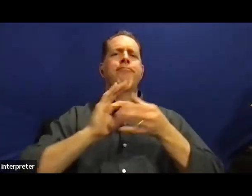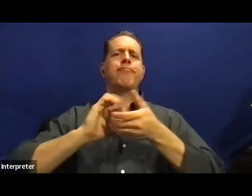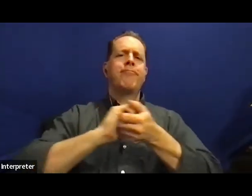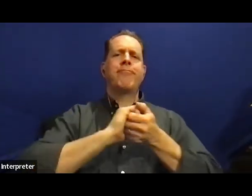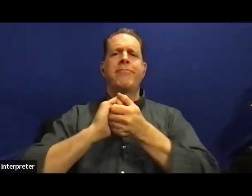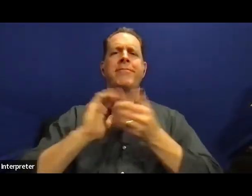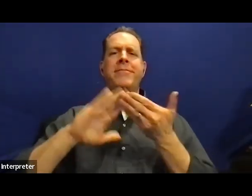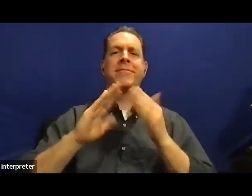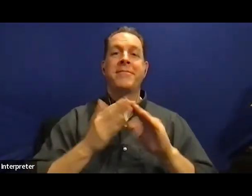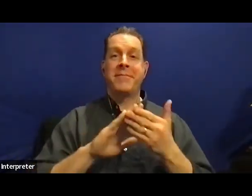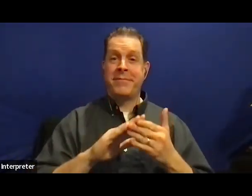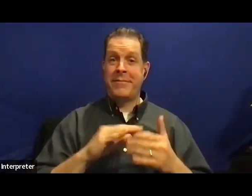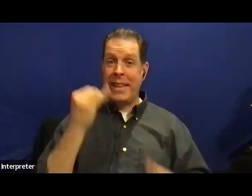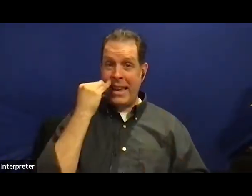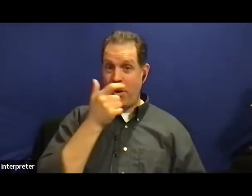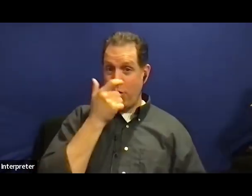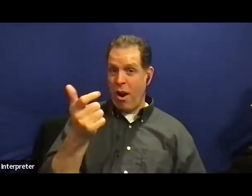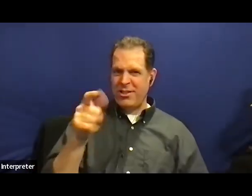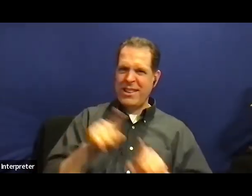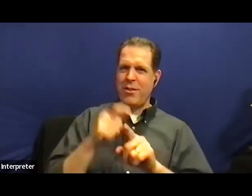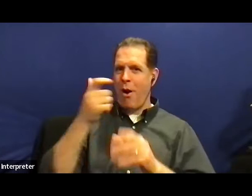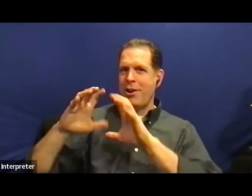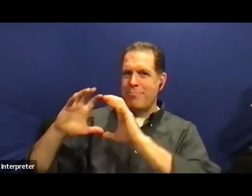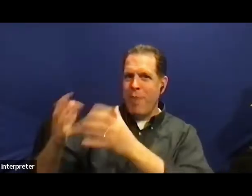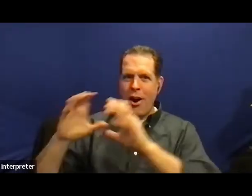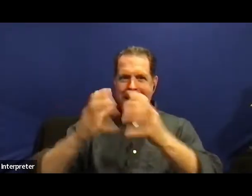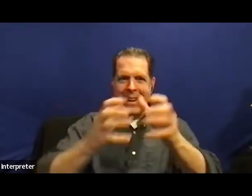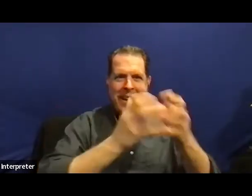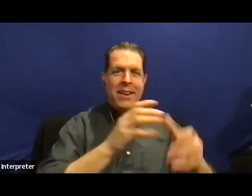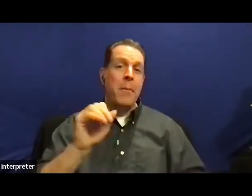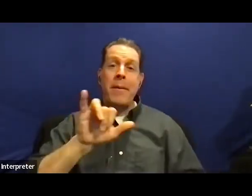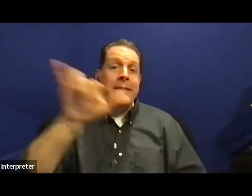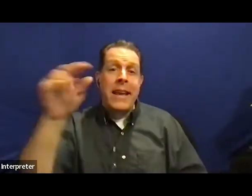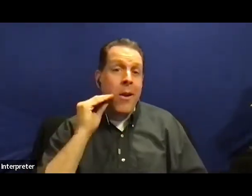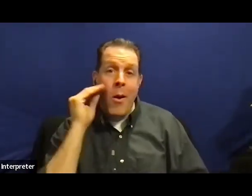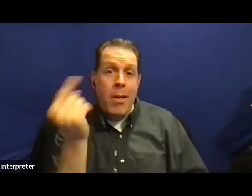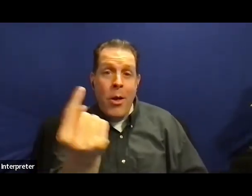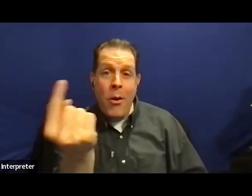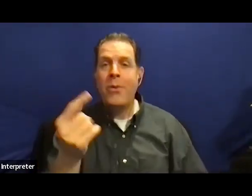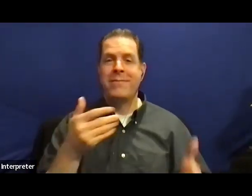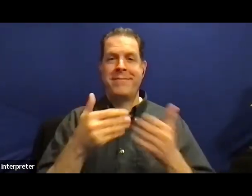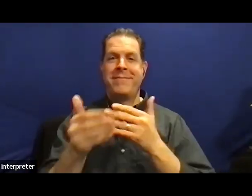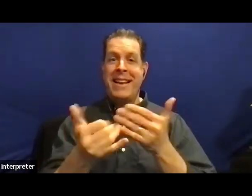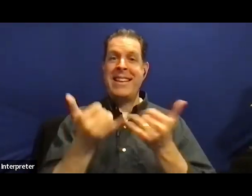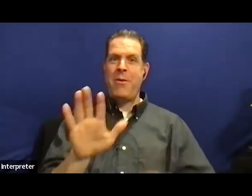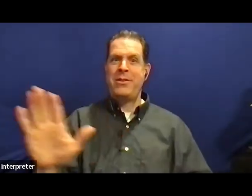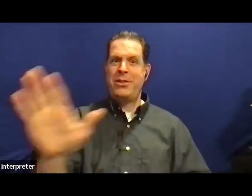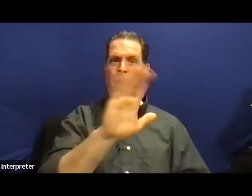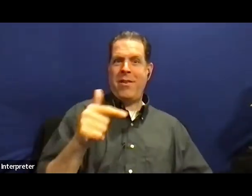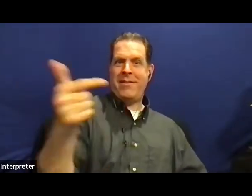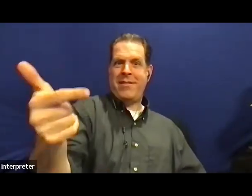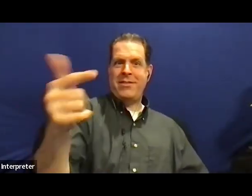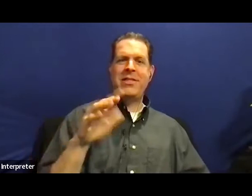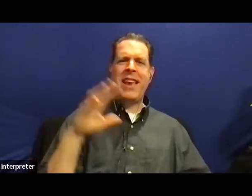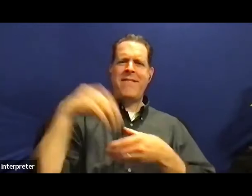if you're viewing this as a part of a watch party, or even if you're at home alone, now's your time to get engaged, and it's a